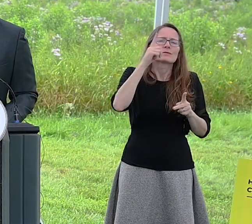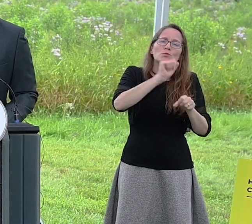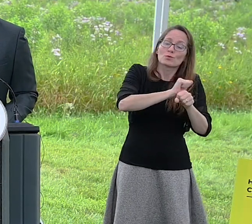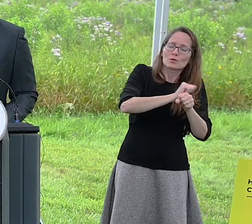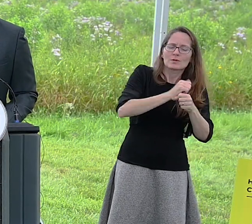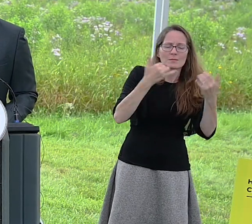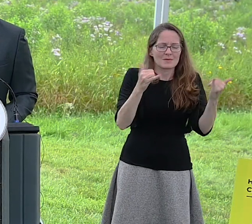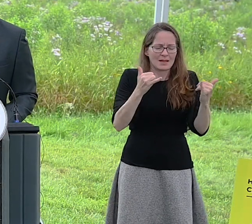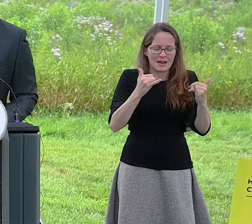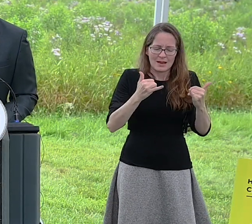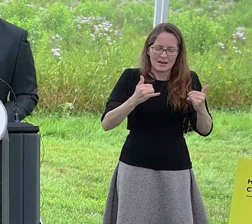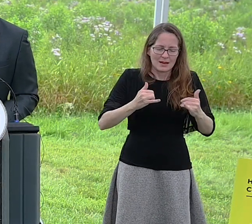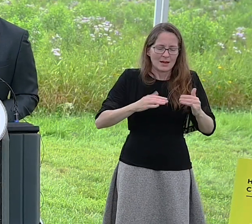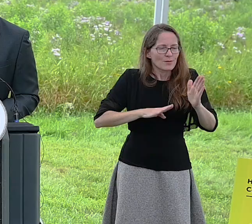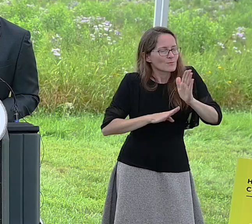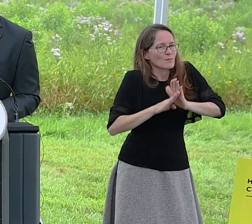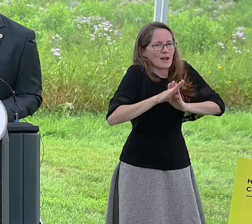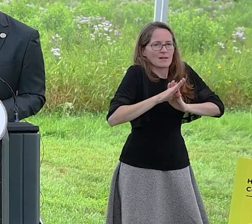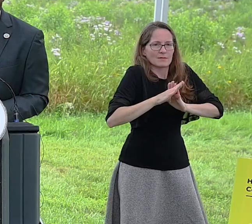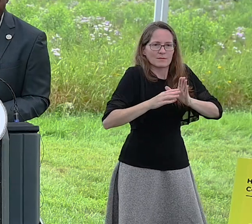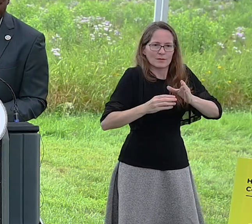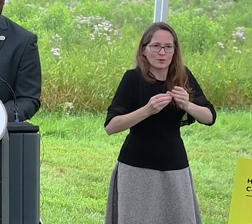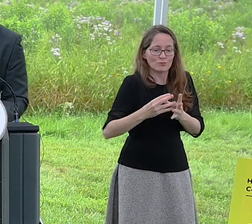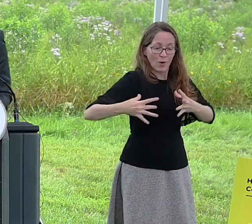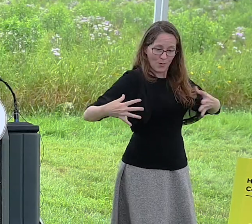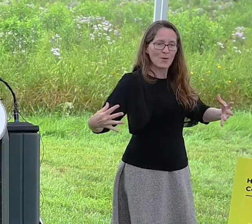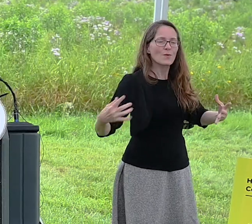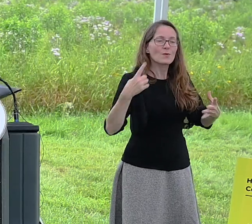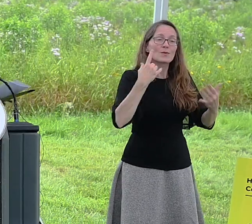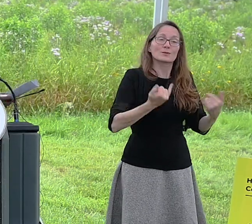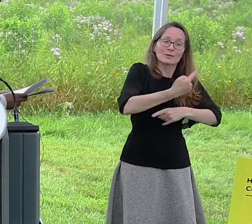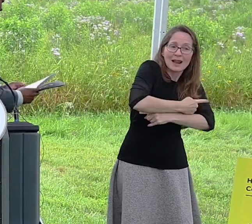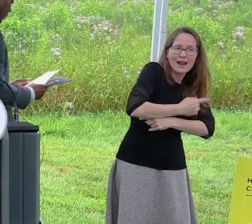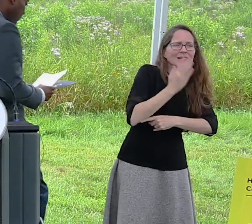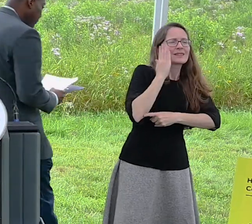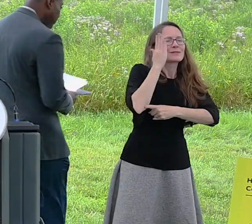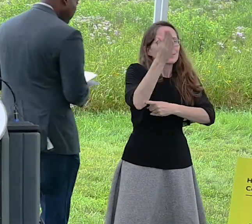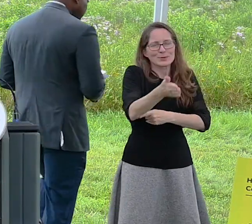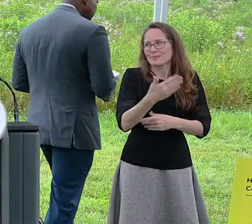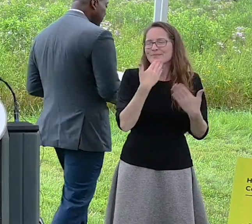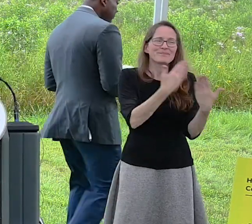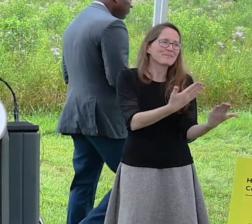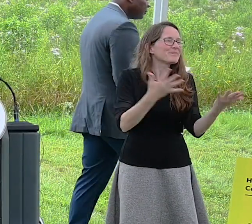today, tomorrow, and well beyond. Thank you.